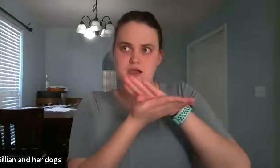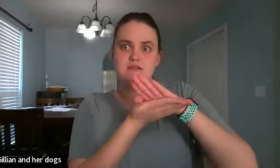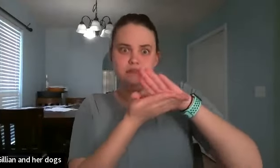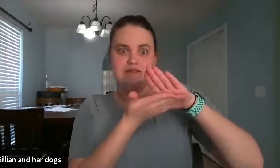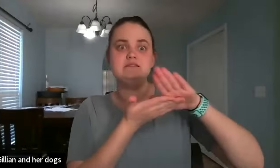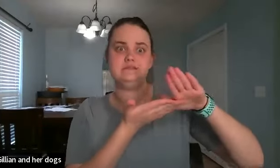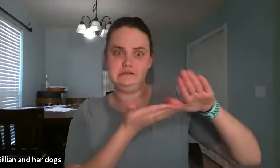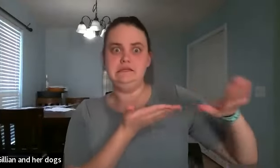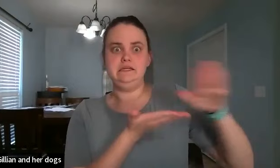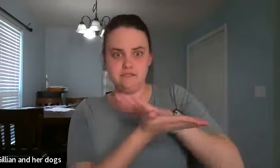not, like this is clean.